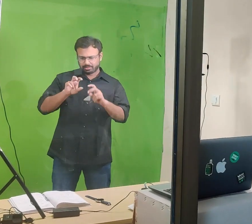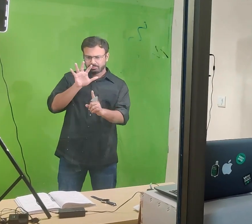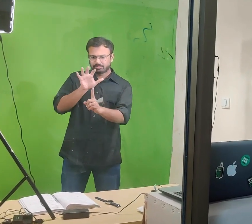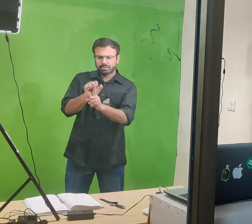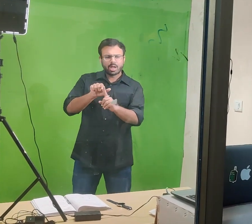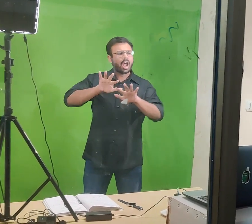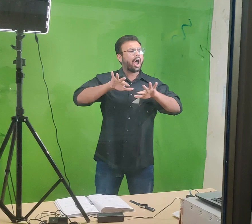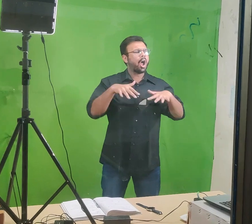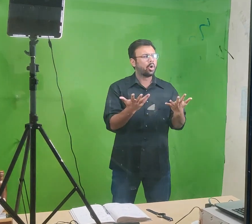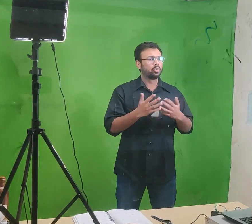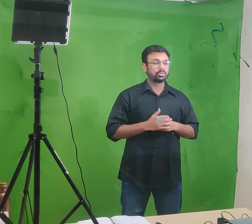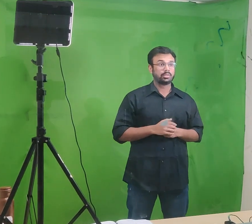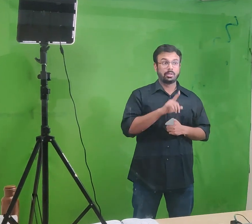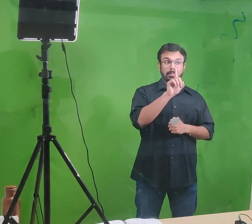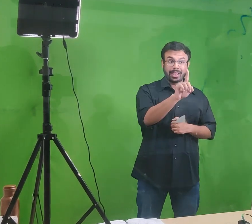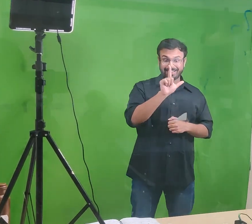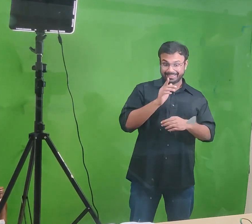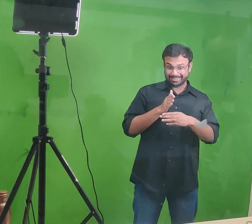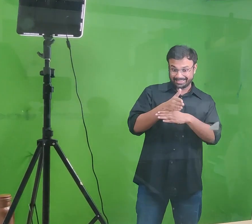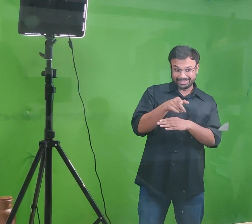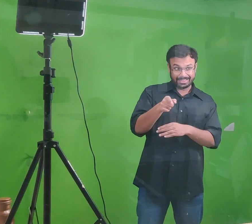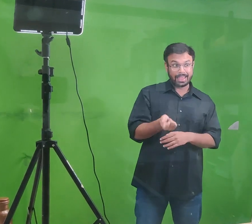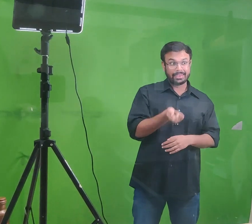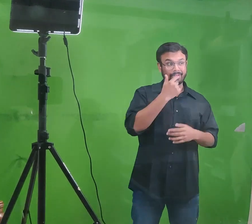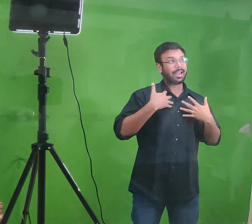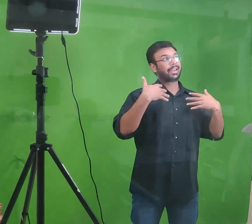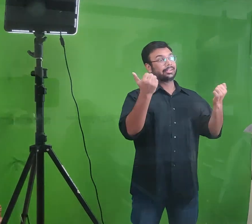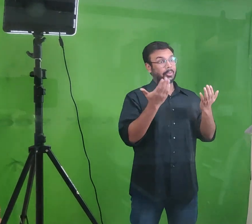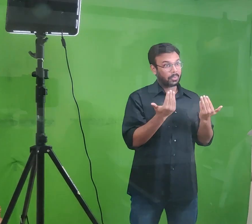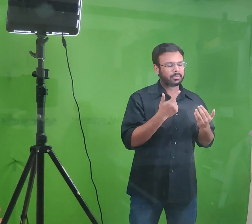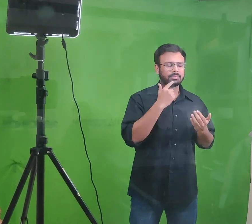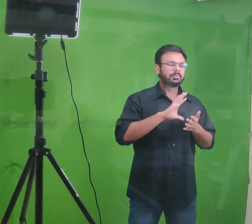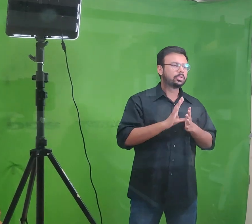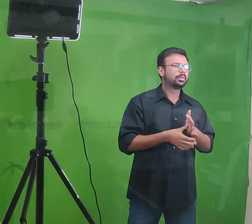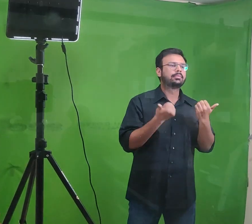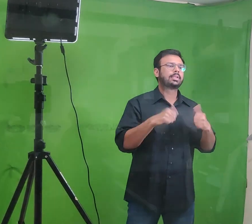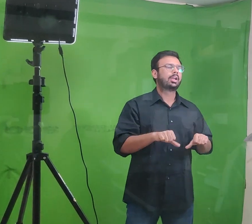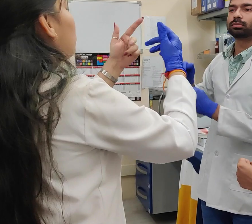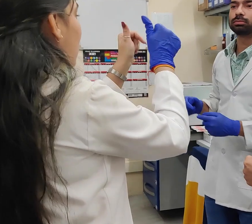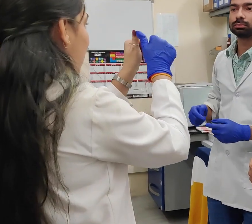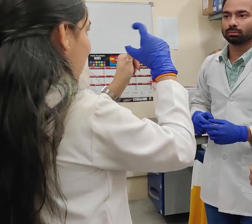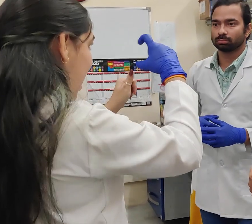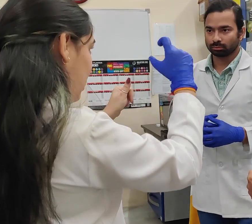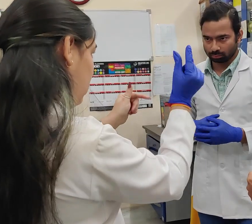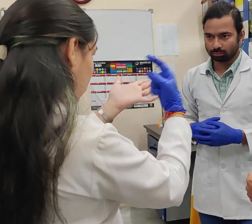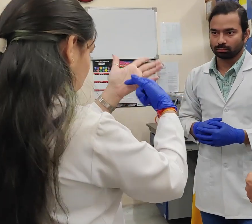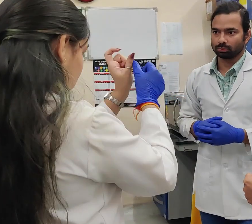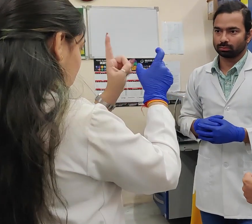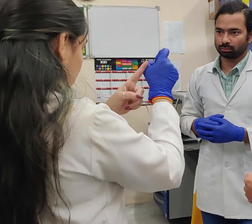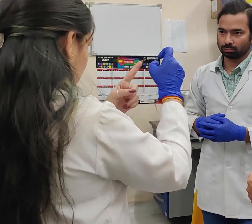a group of students are creating engaging science videos, but in silence. These students are hearing-impaired, but have a